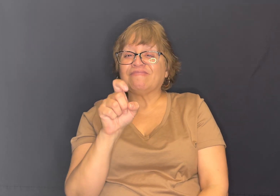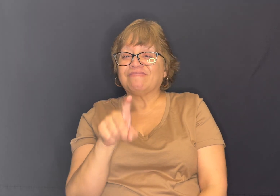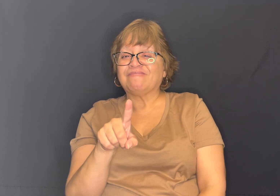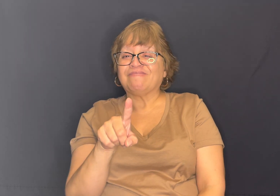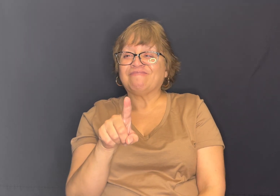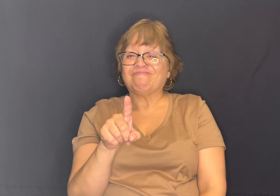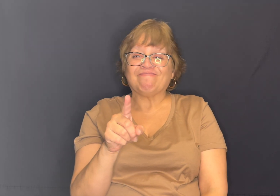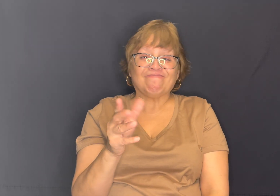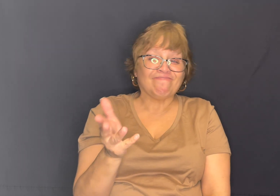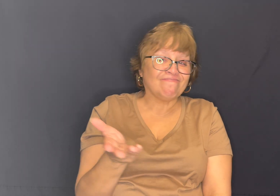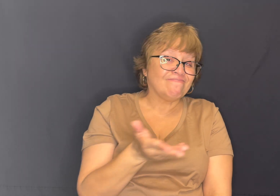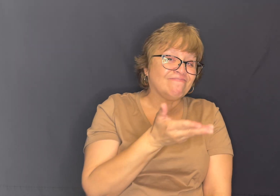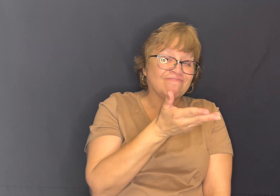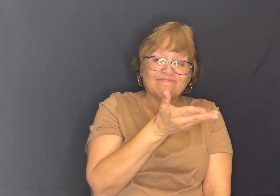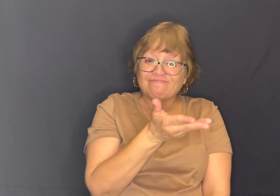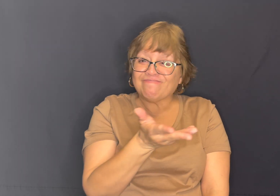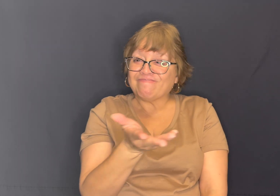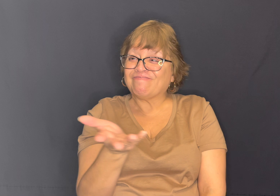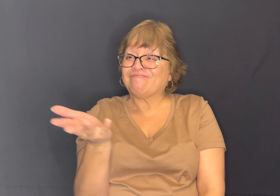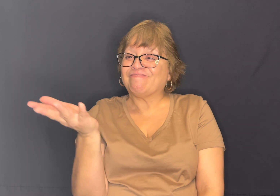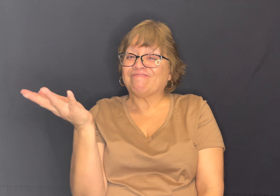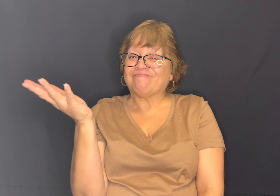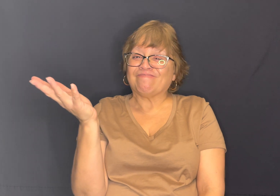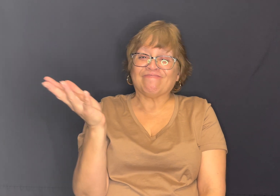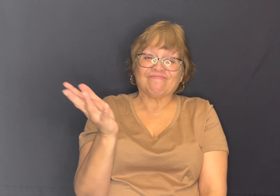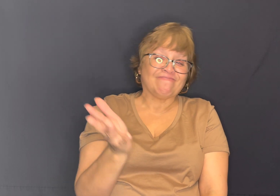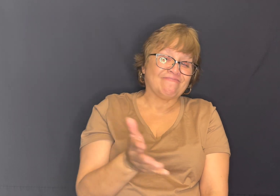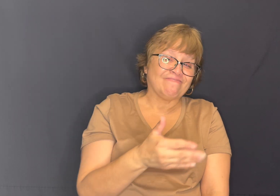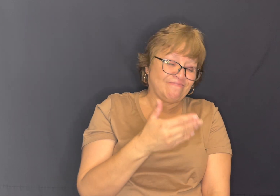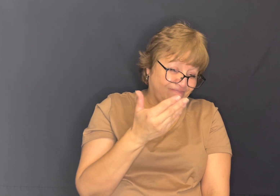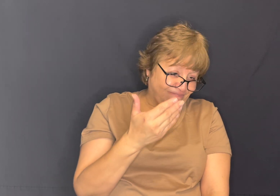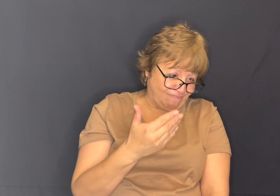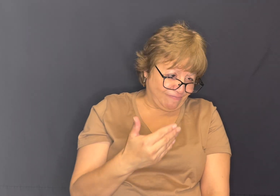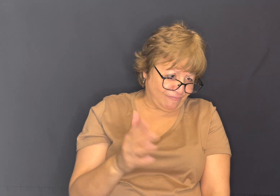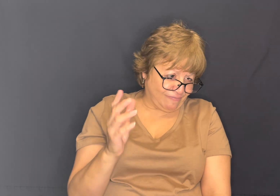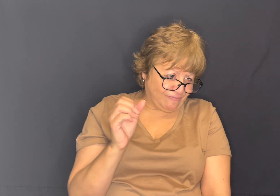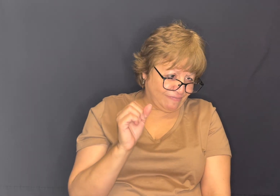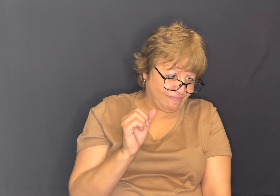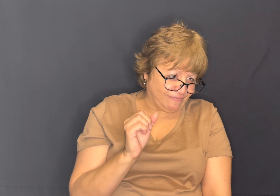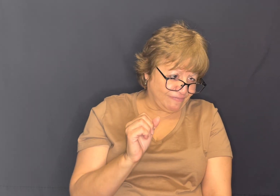Anyone know? Any answers?